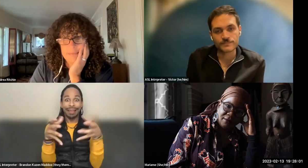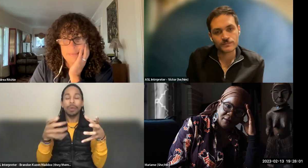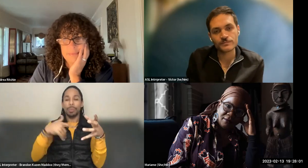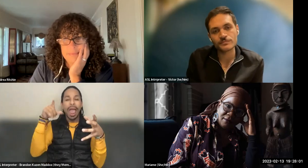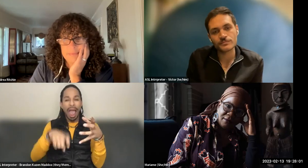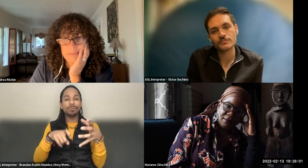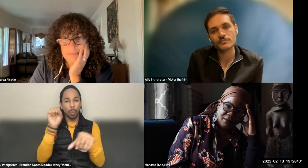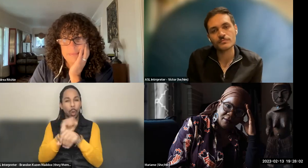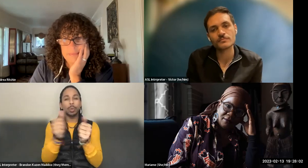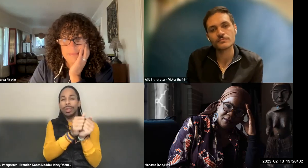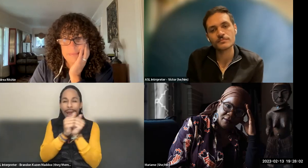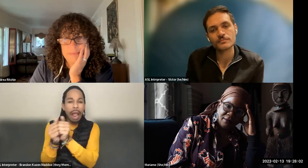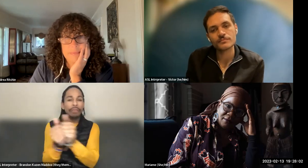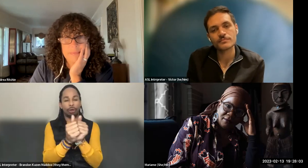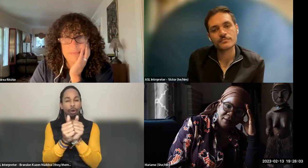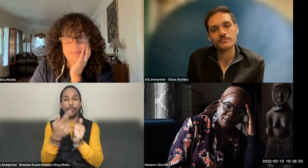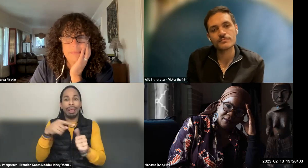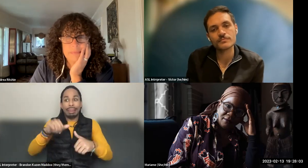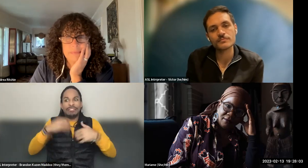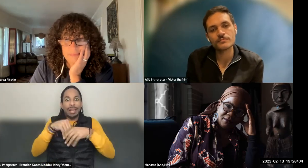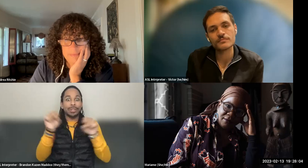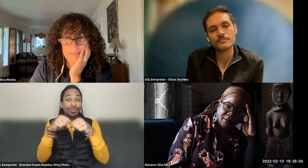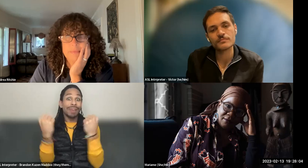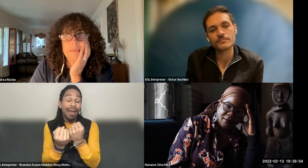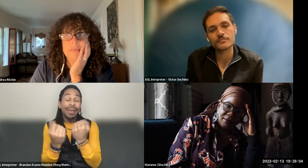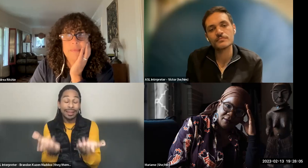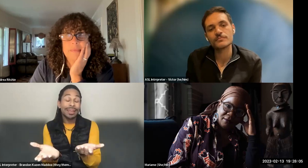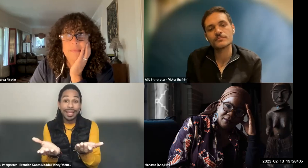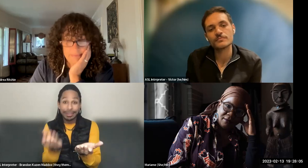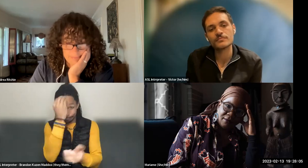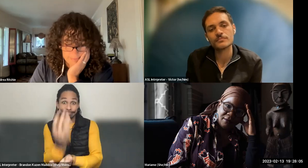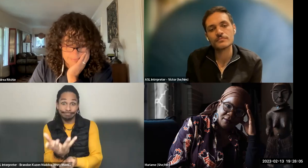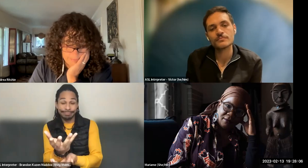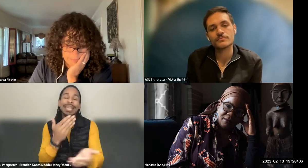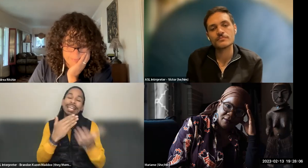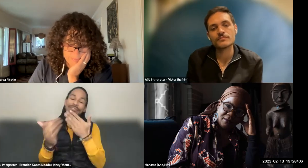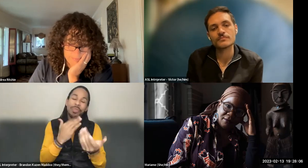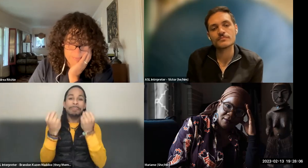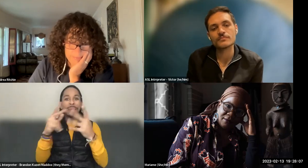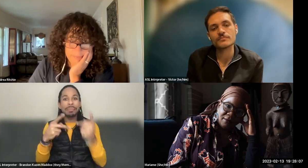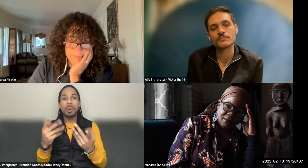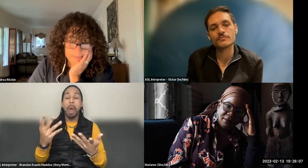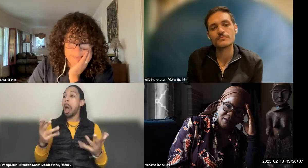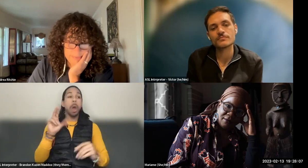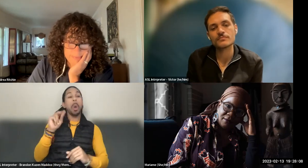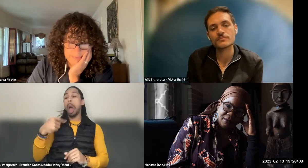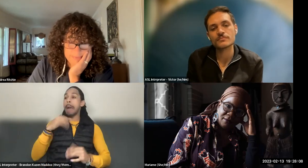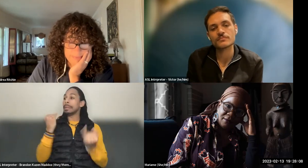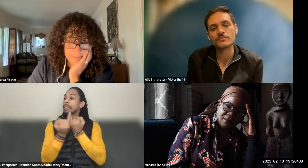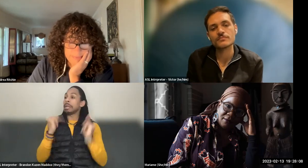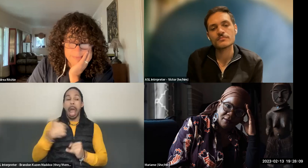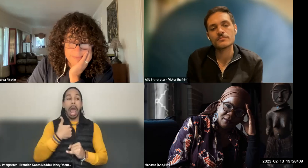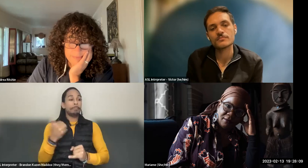society. We live in a society, even though a lot of people want to act like that's not true. We do. We live in a